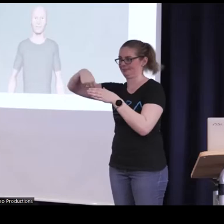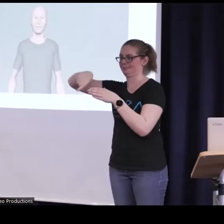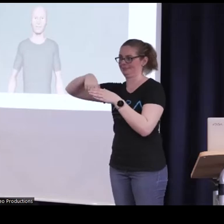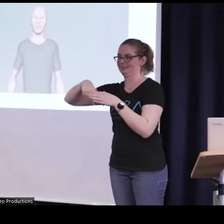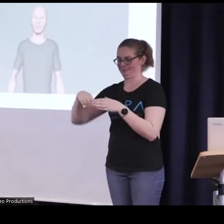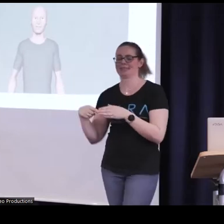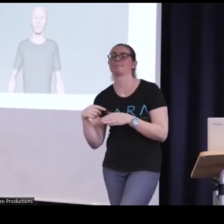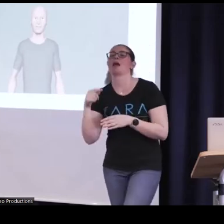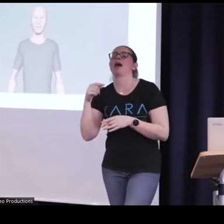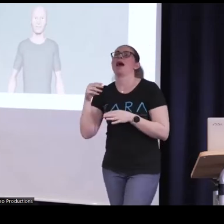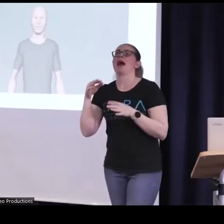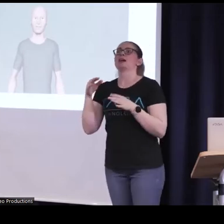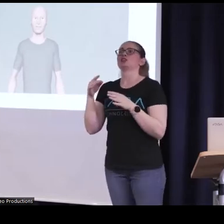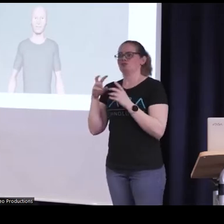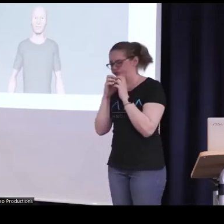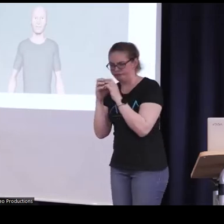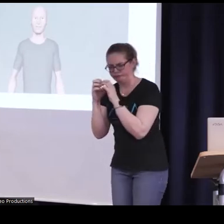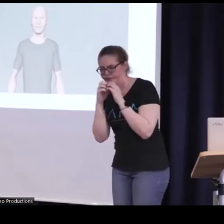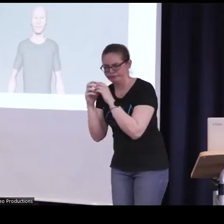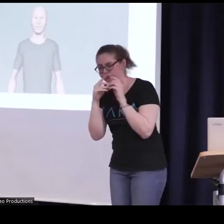Farmer and Saha.